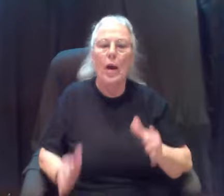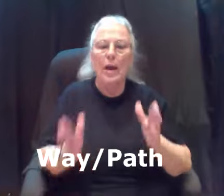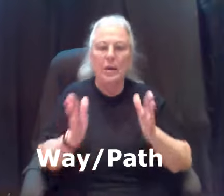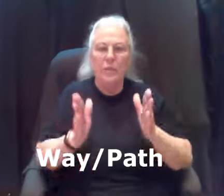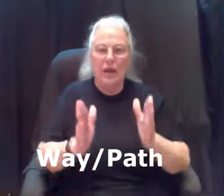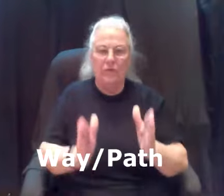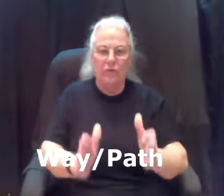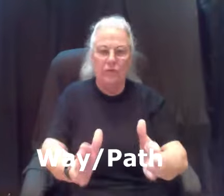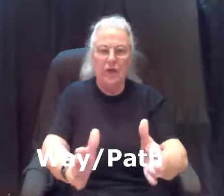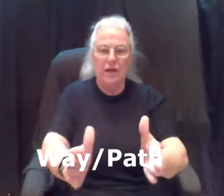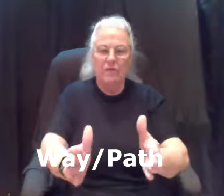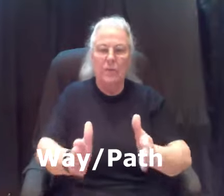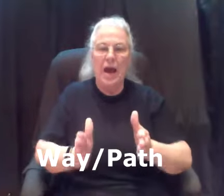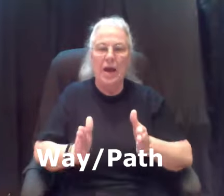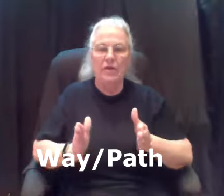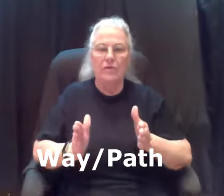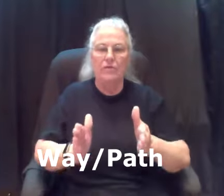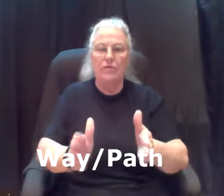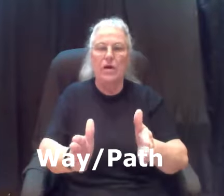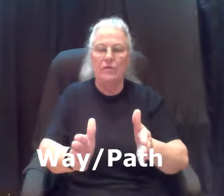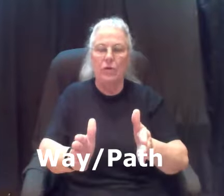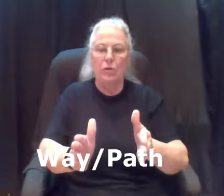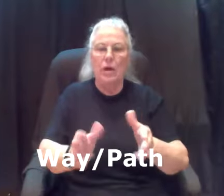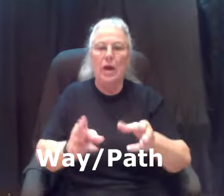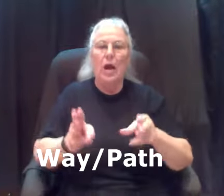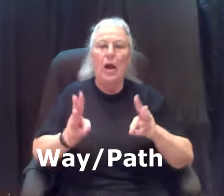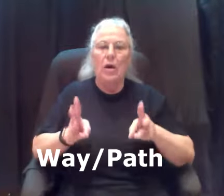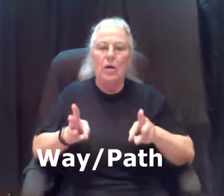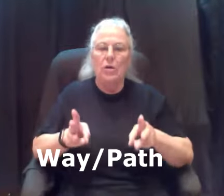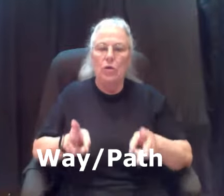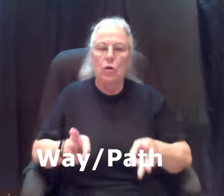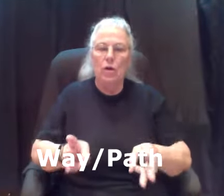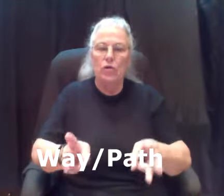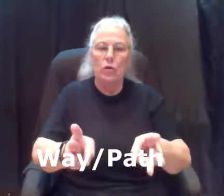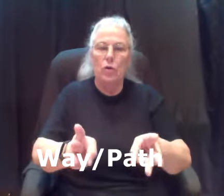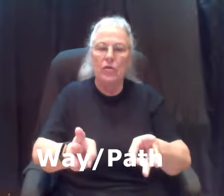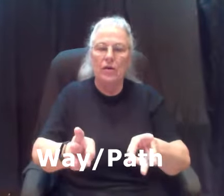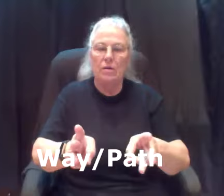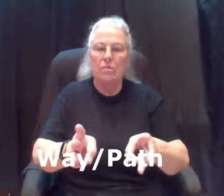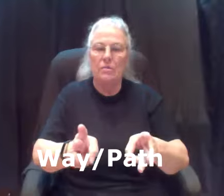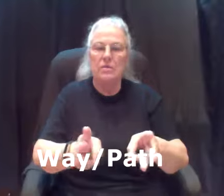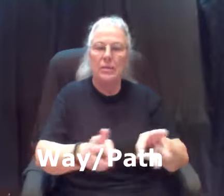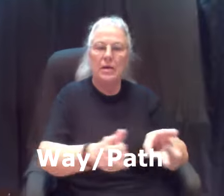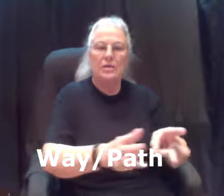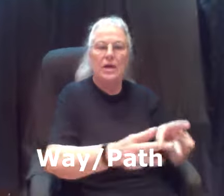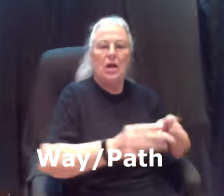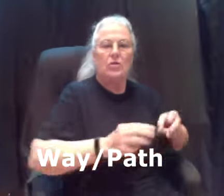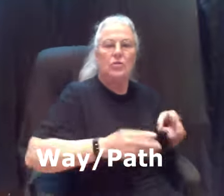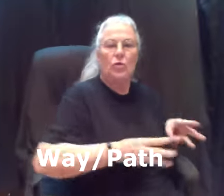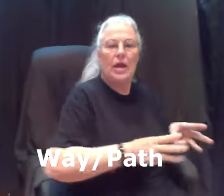Way, if you think of the path in front of you, you can do it with the W's so that